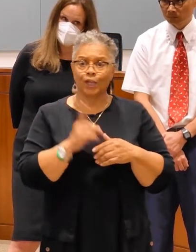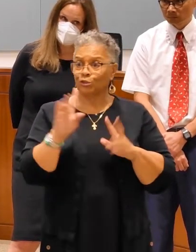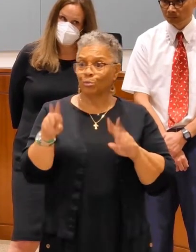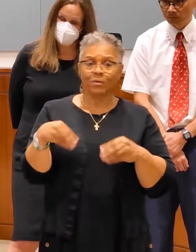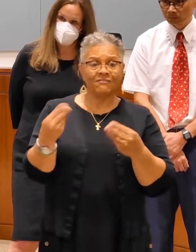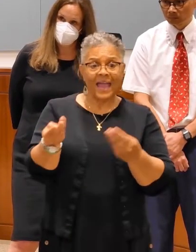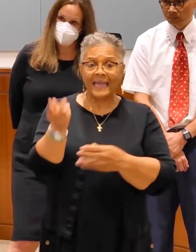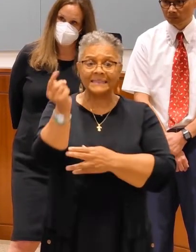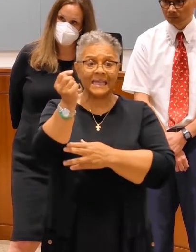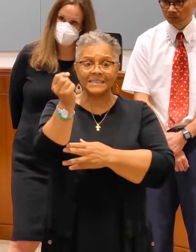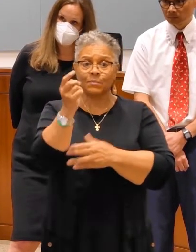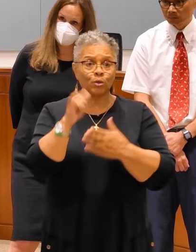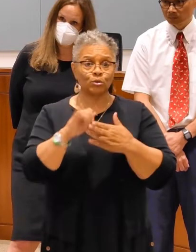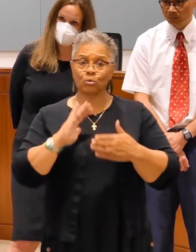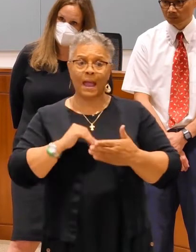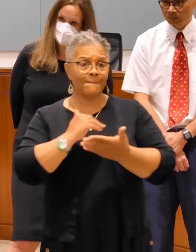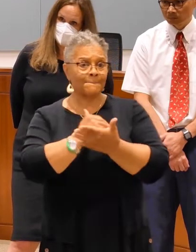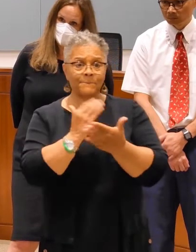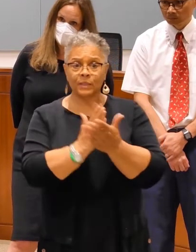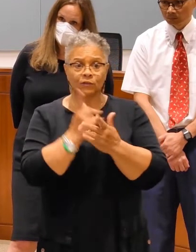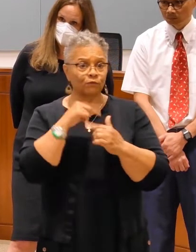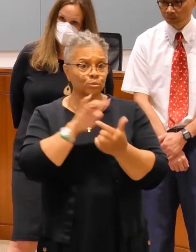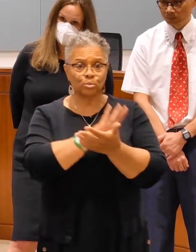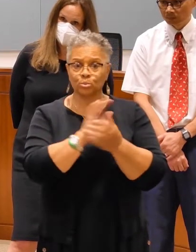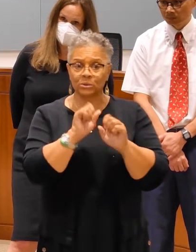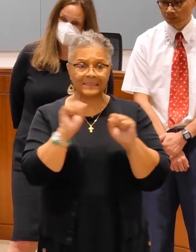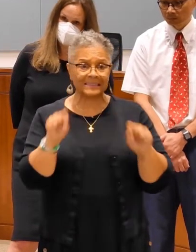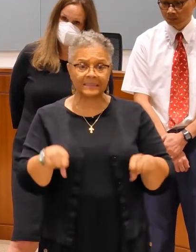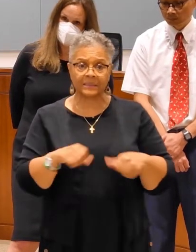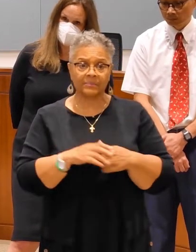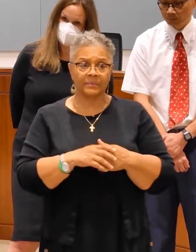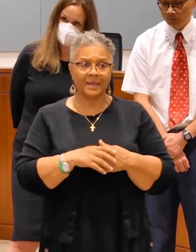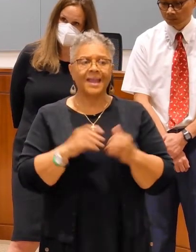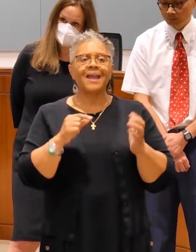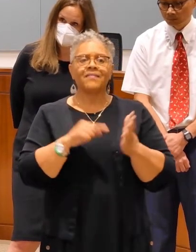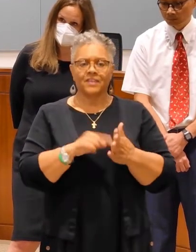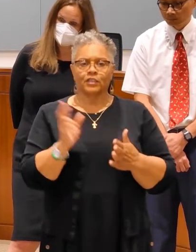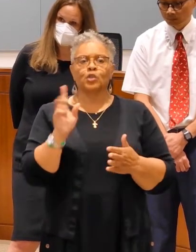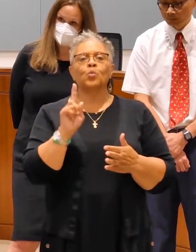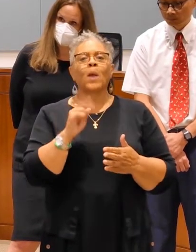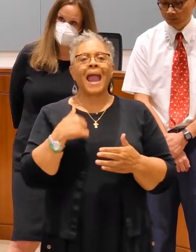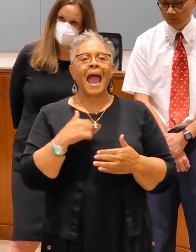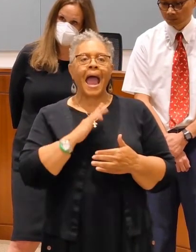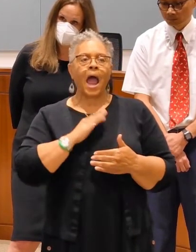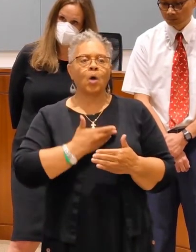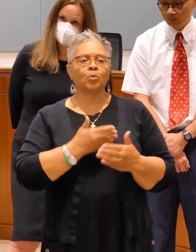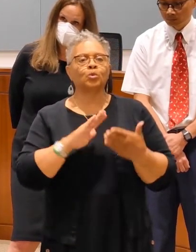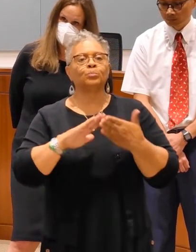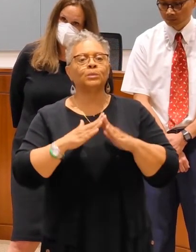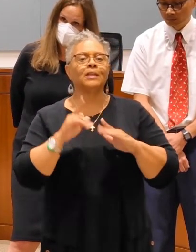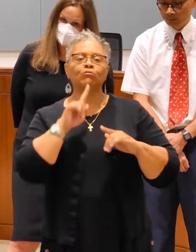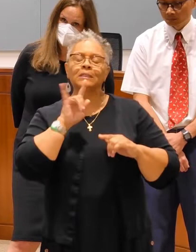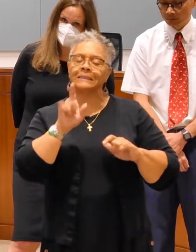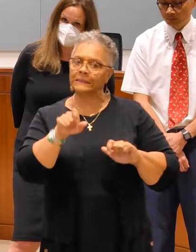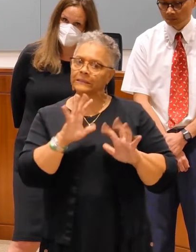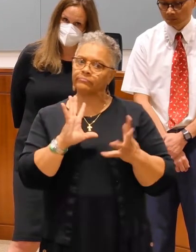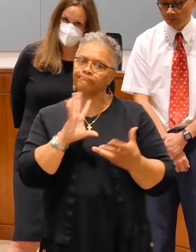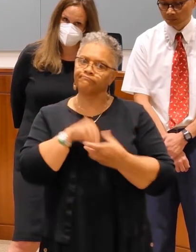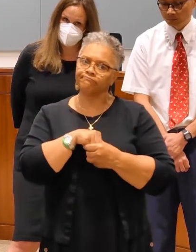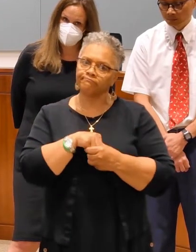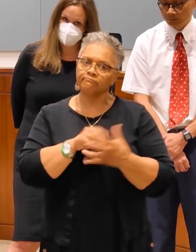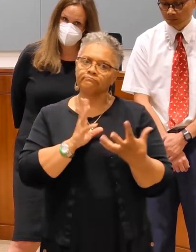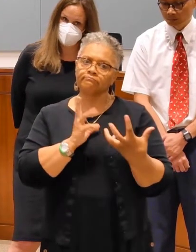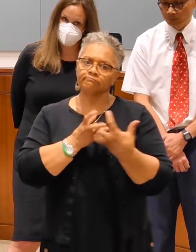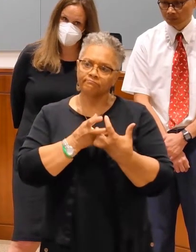provide testimony to our budget for the school system. This is where our community needs to really engage